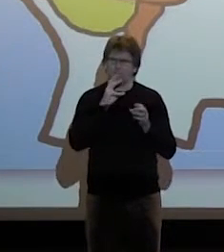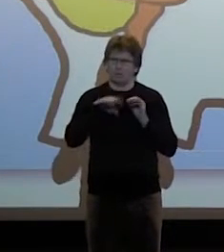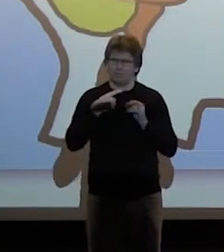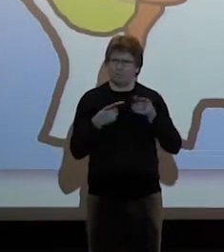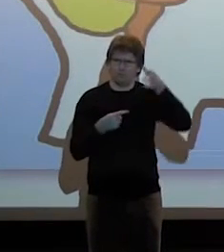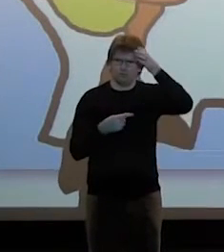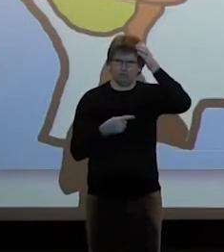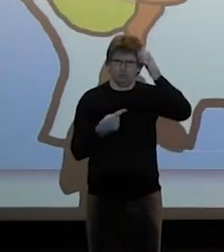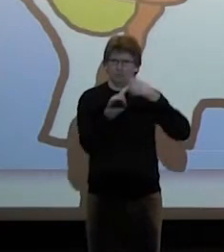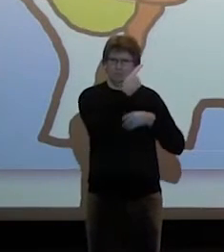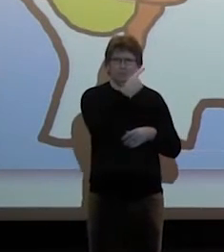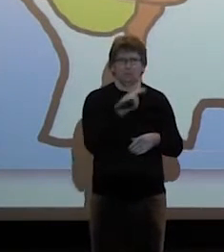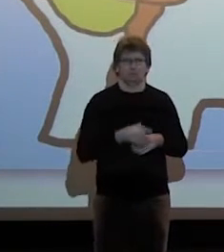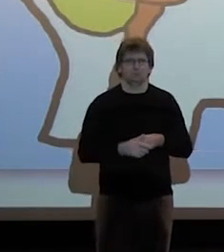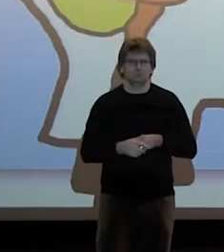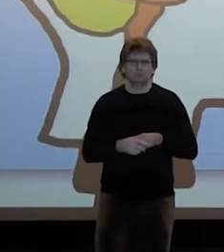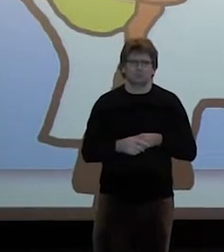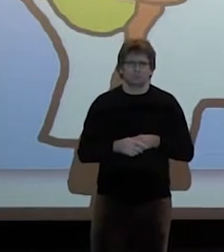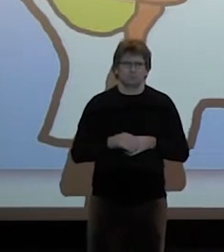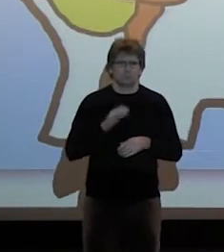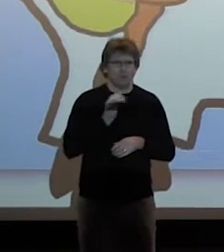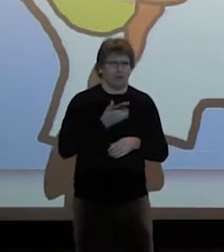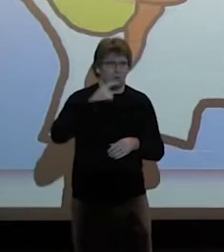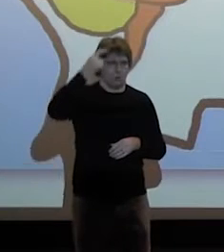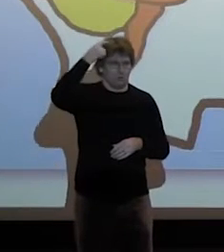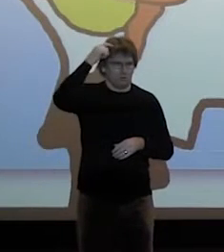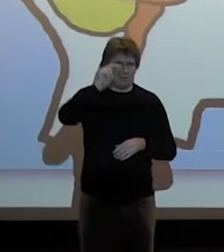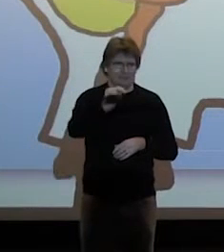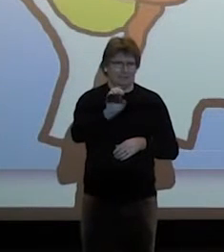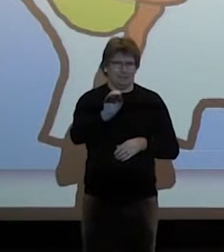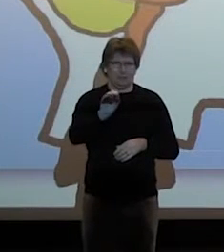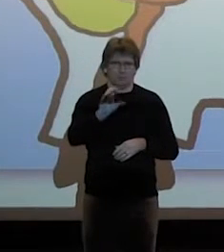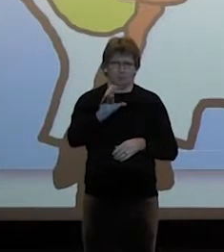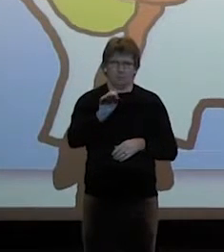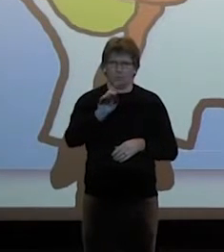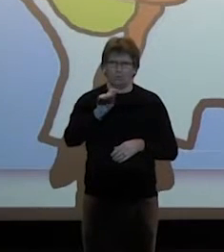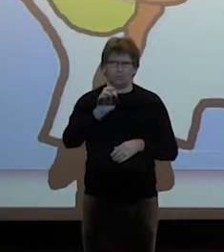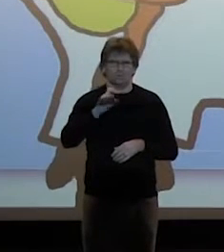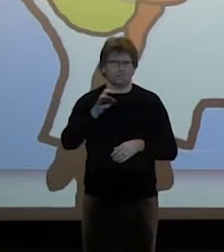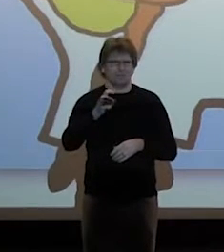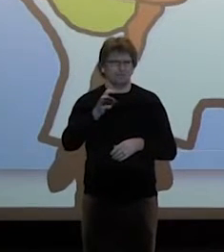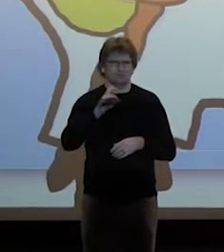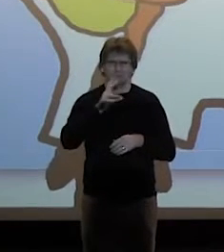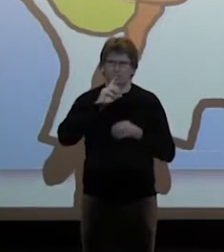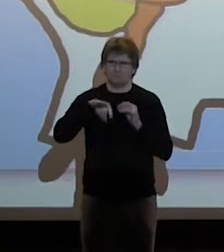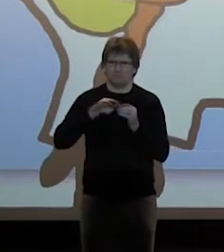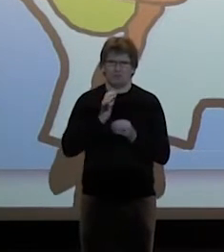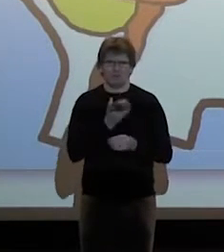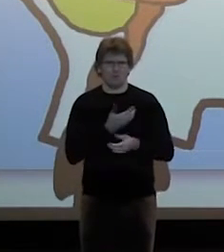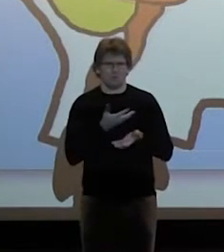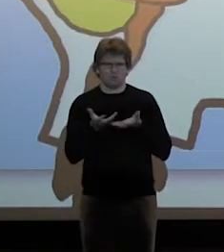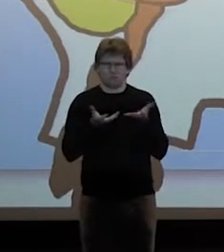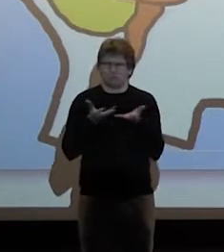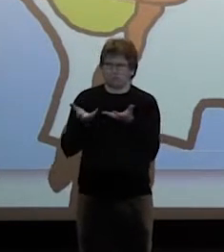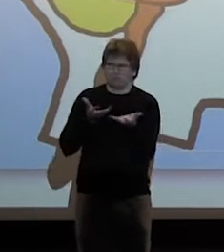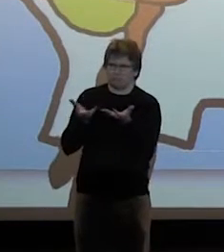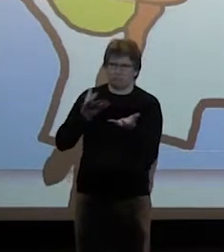Before I get into more detail, I want to give you guys a little bit of brain science, beginning with